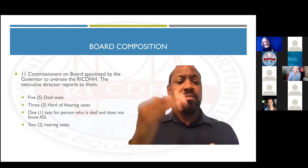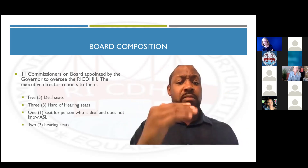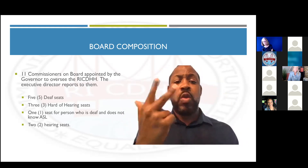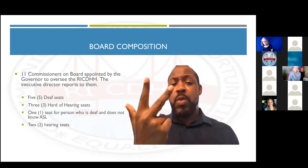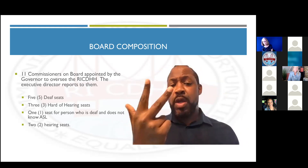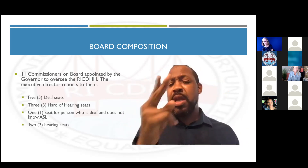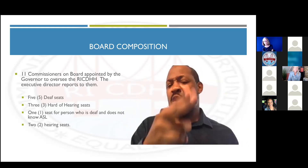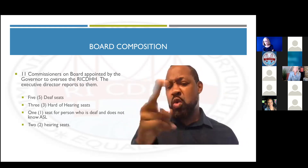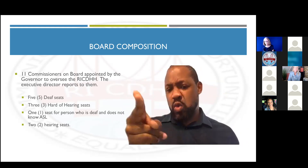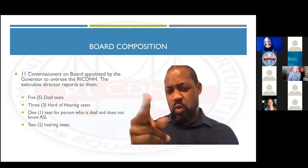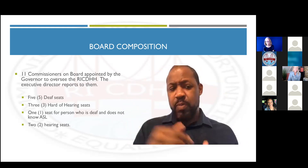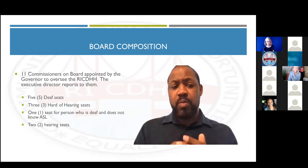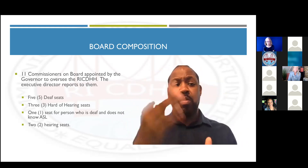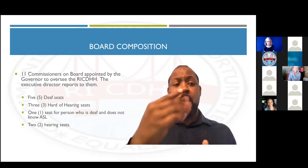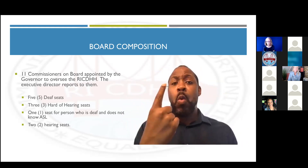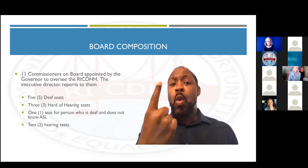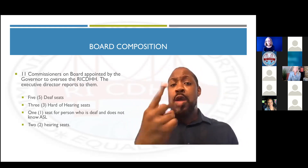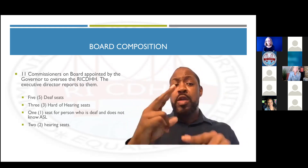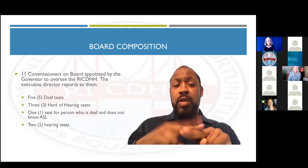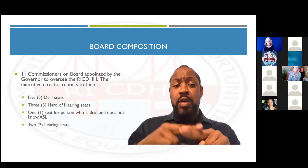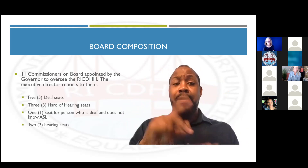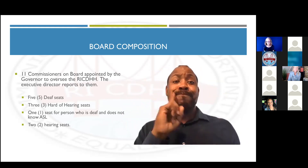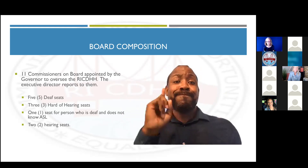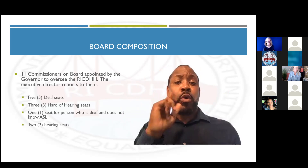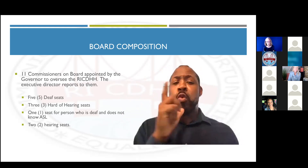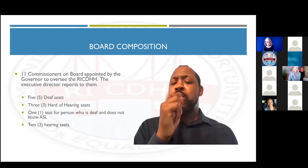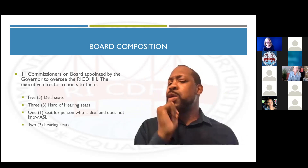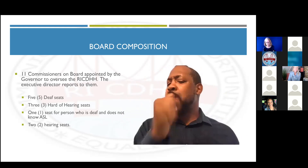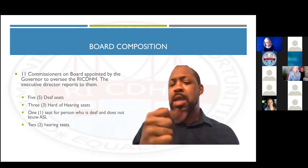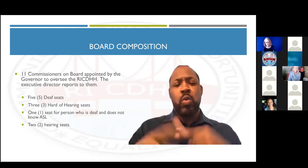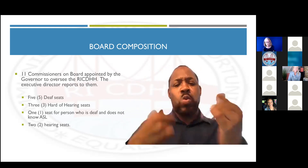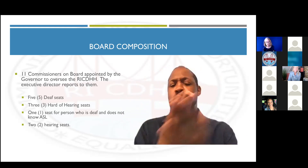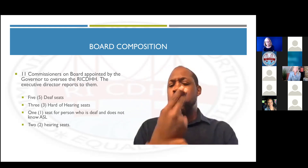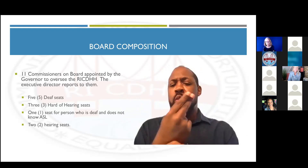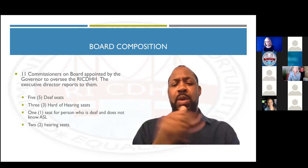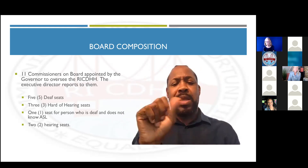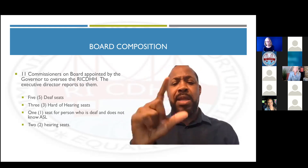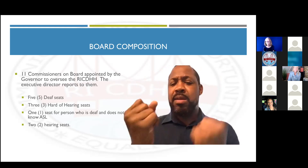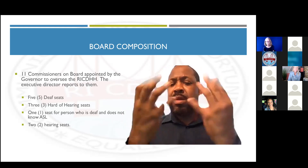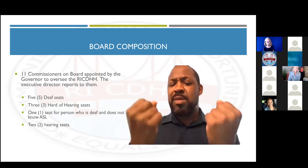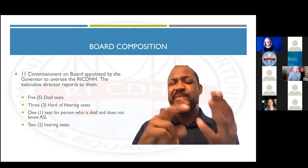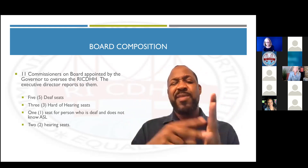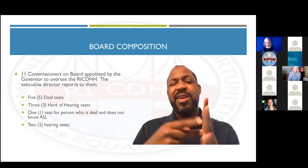language, so whatever type of sign language. Then we have the 3 hard of hearing seats. Those are for people who do not use sign